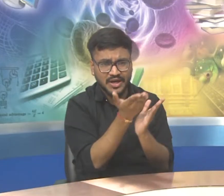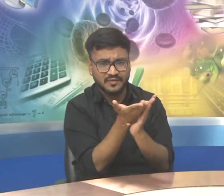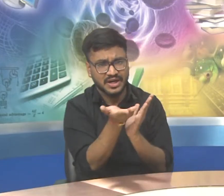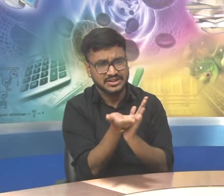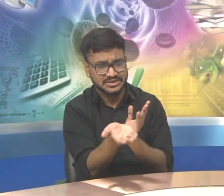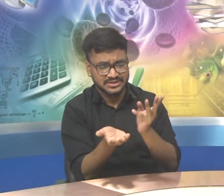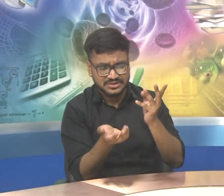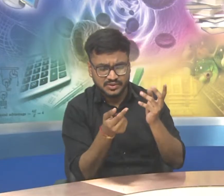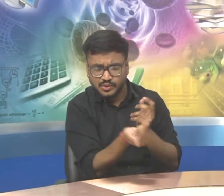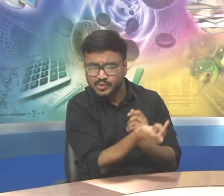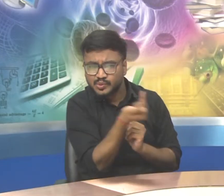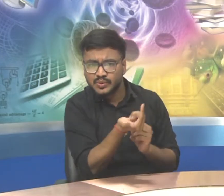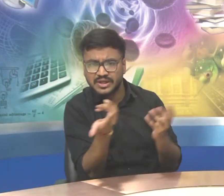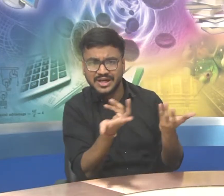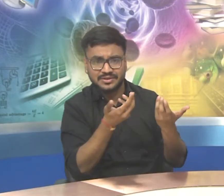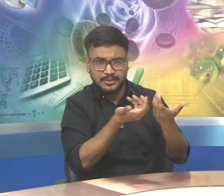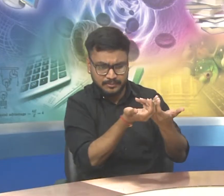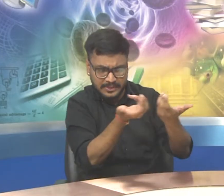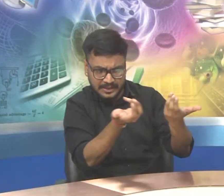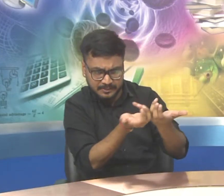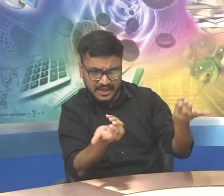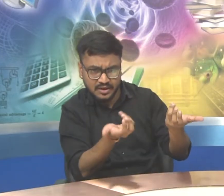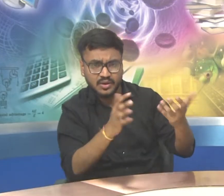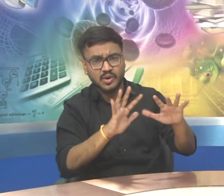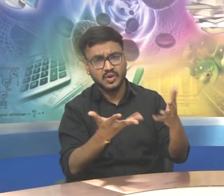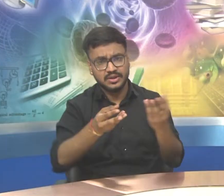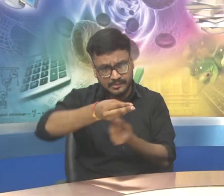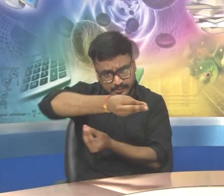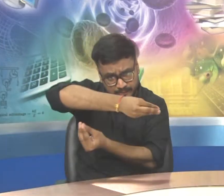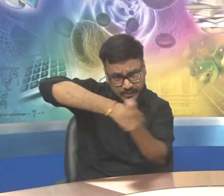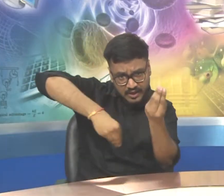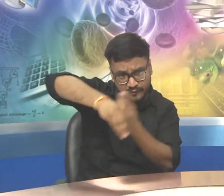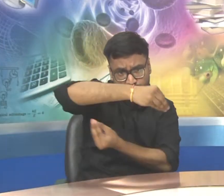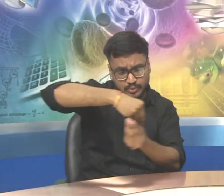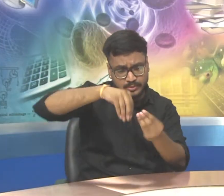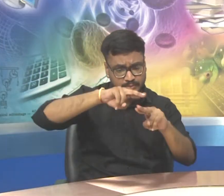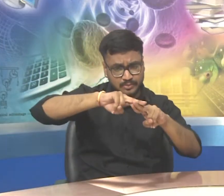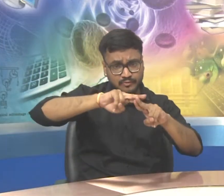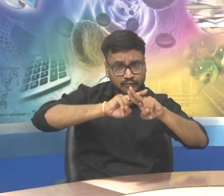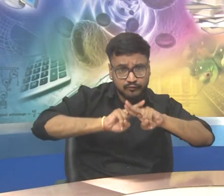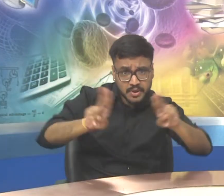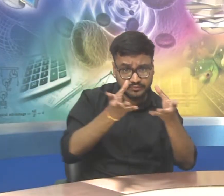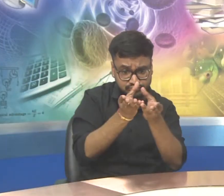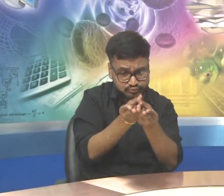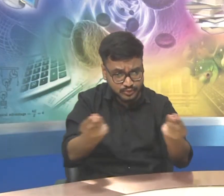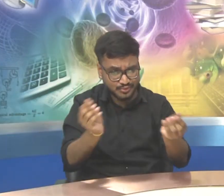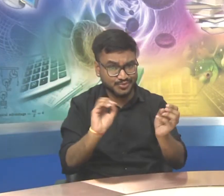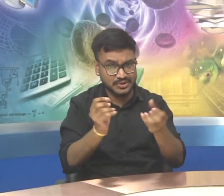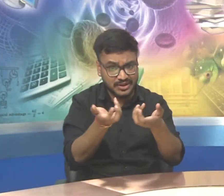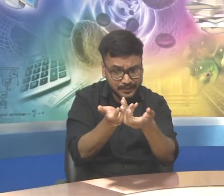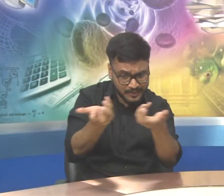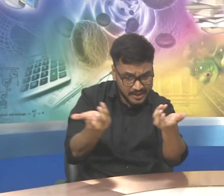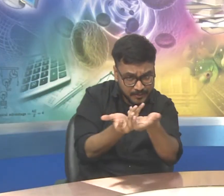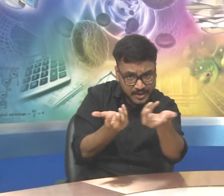And also can describe the common method used for separation of